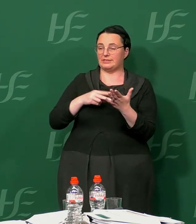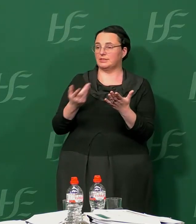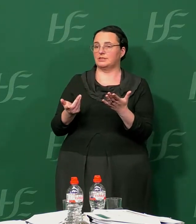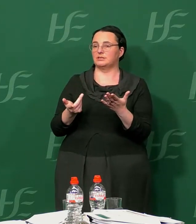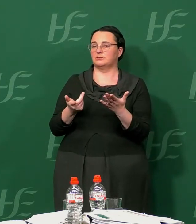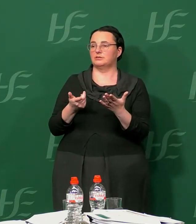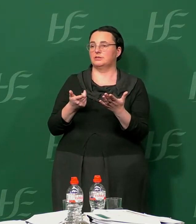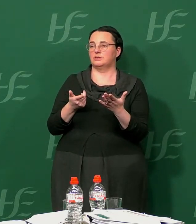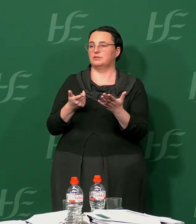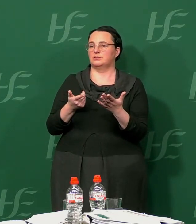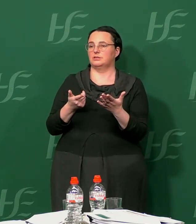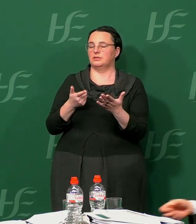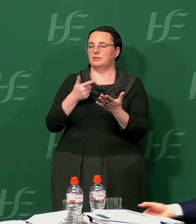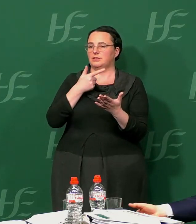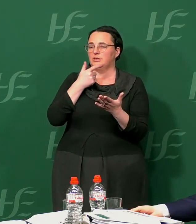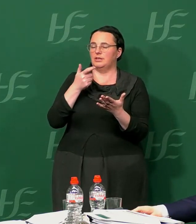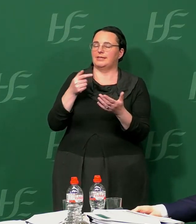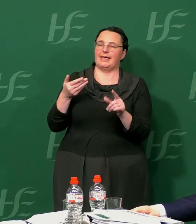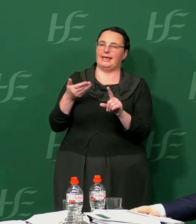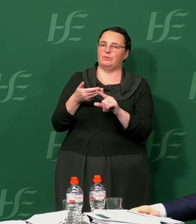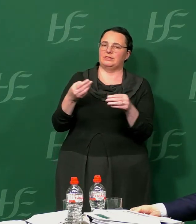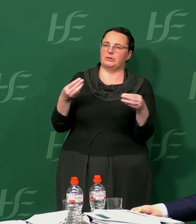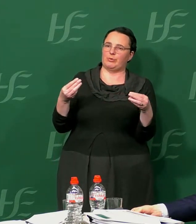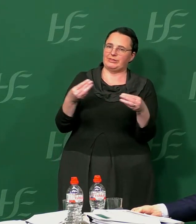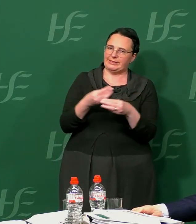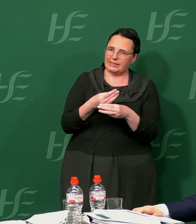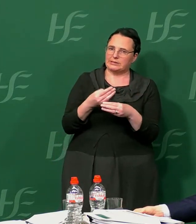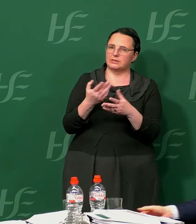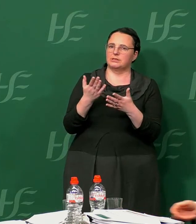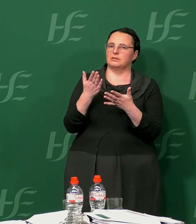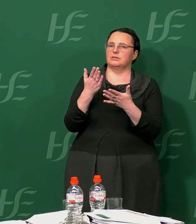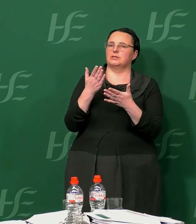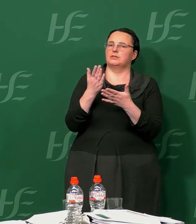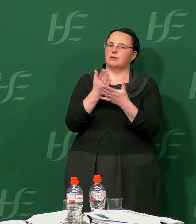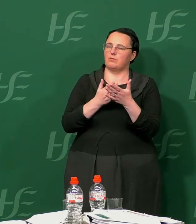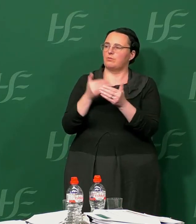to extract information, it was to protect certain processes we want to protect.